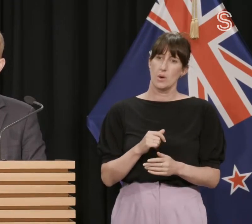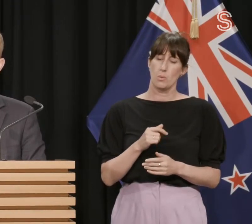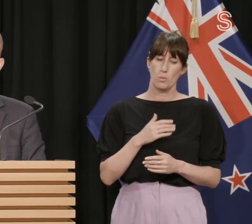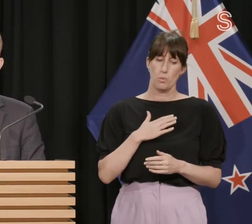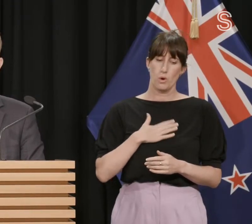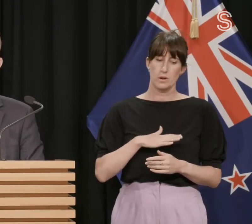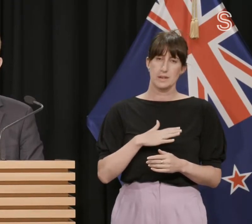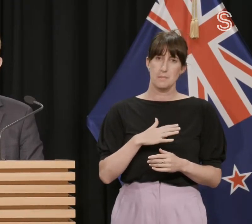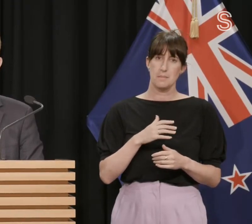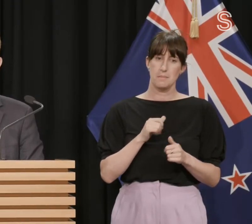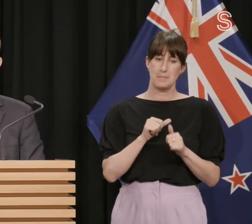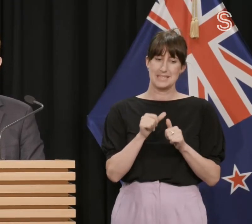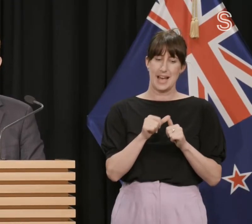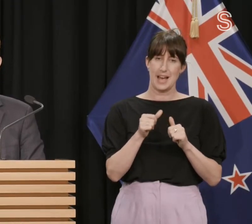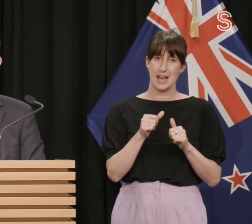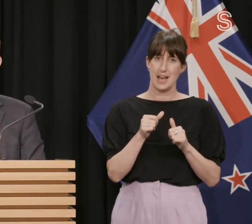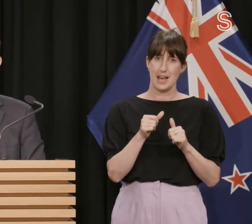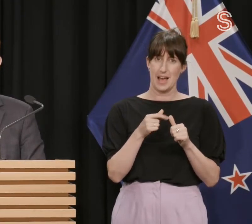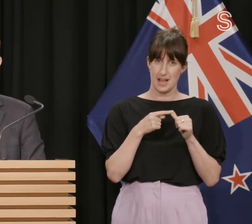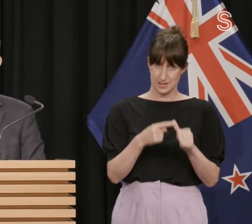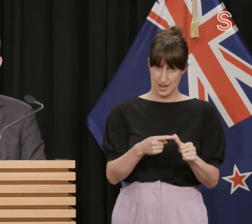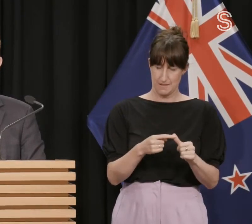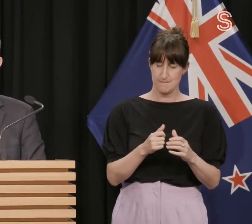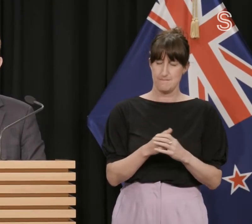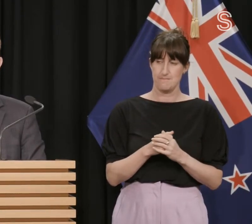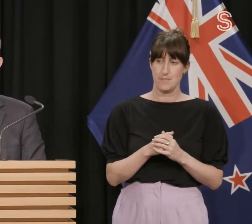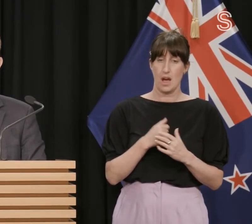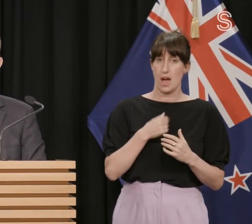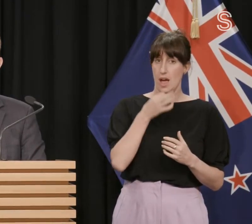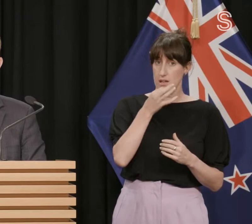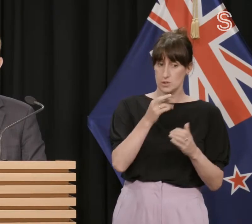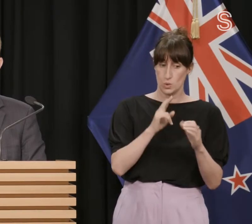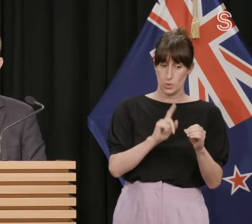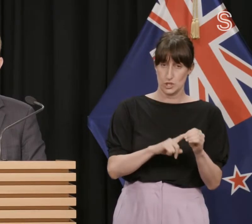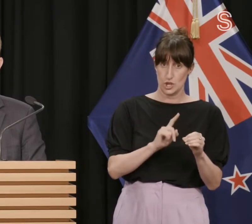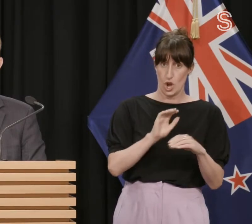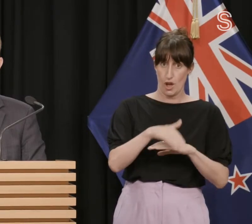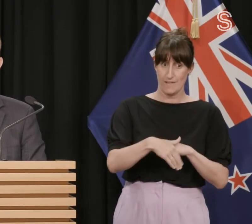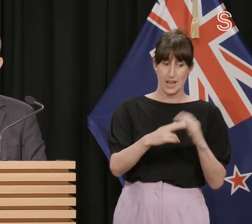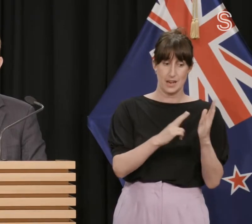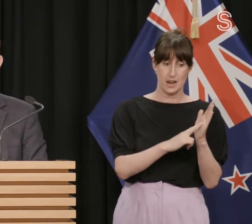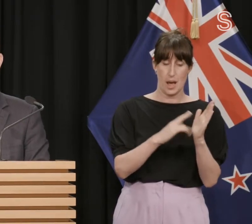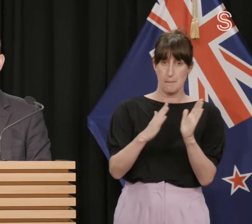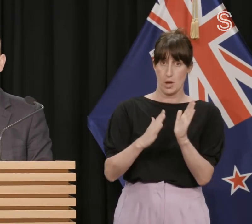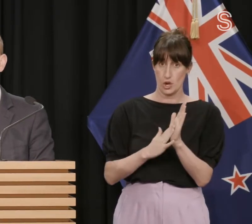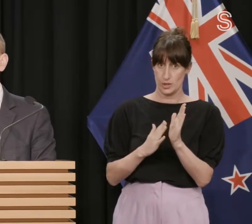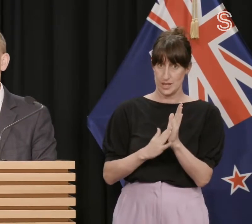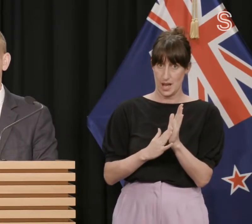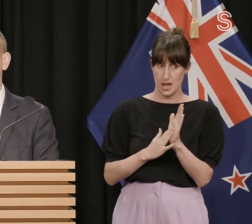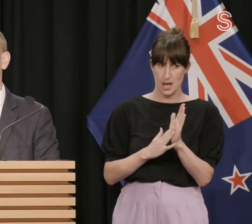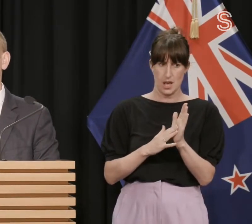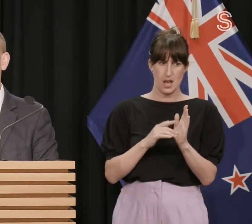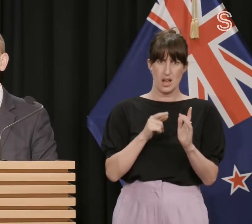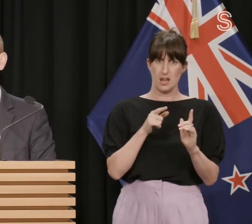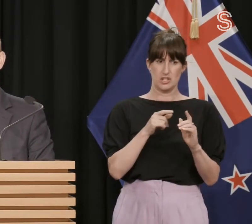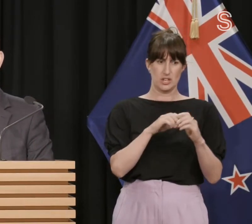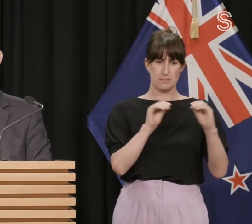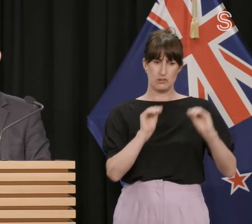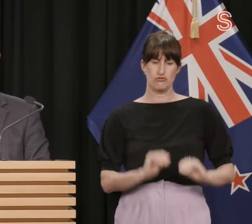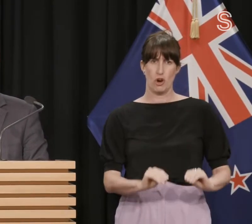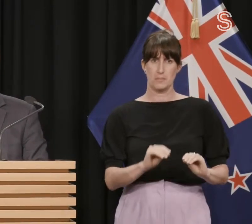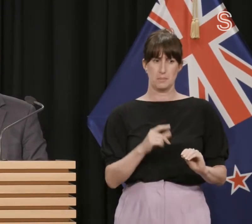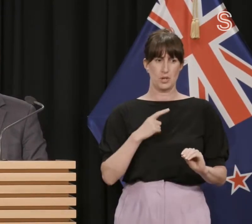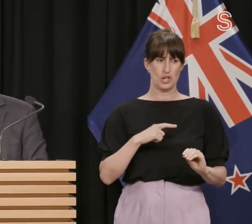response to my pātai on the Ngāi Mahuta and Tōngai Waikato? I'm sorry, I didn't hear it. It was the same as the answer around Pini